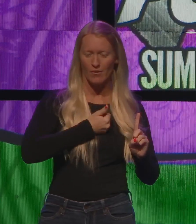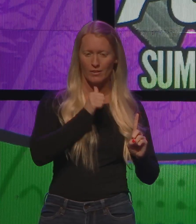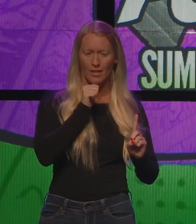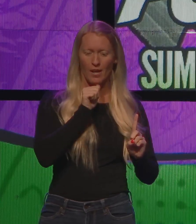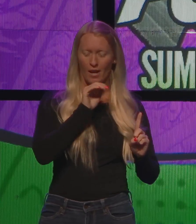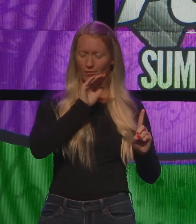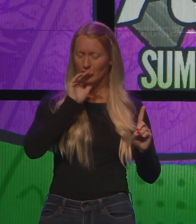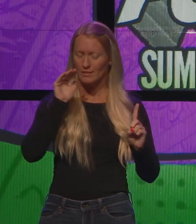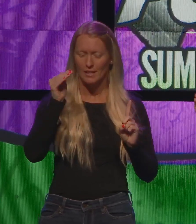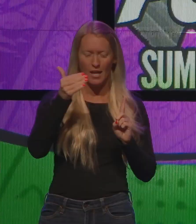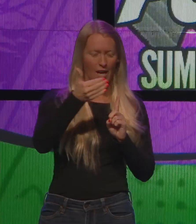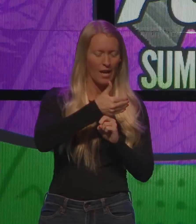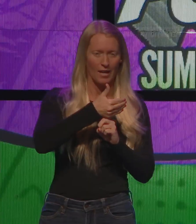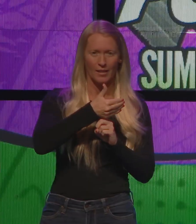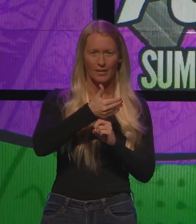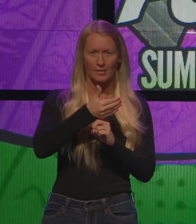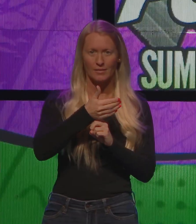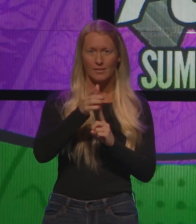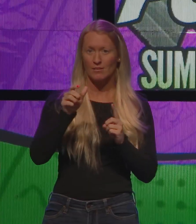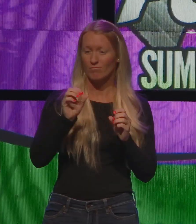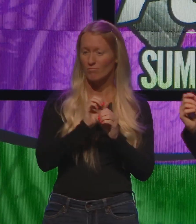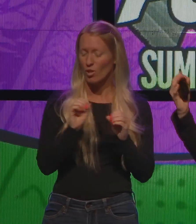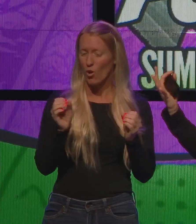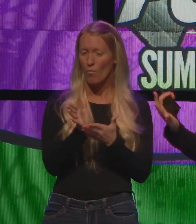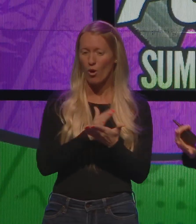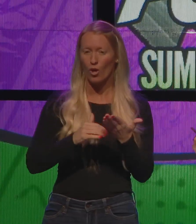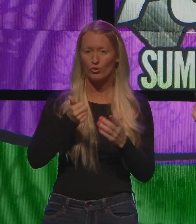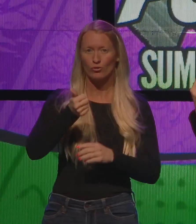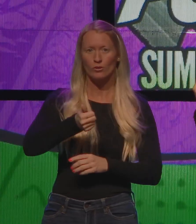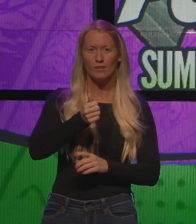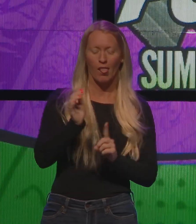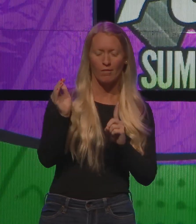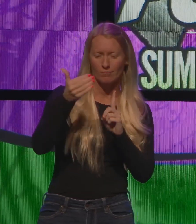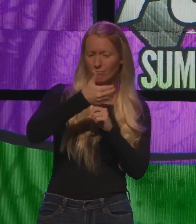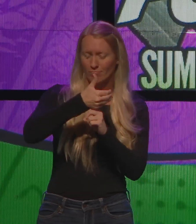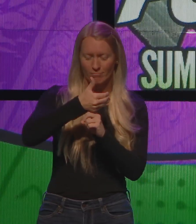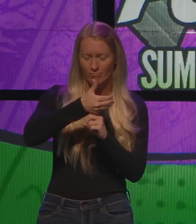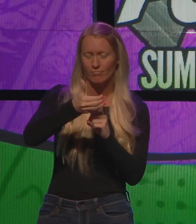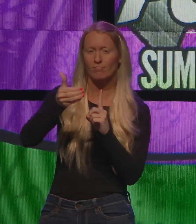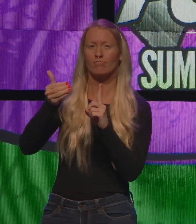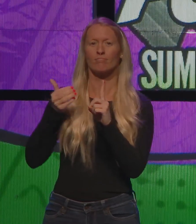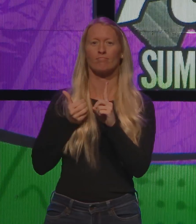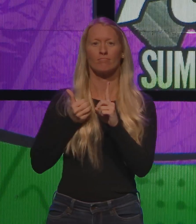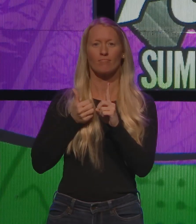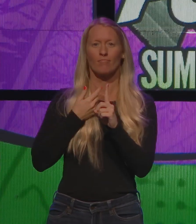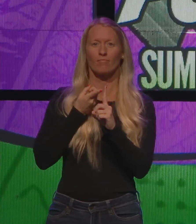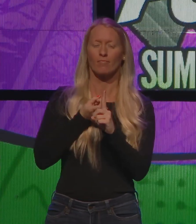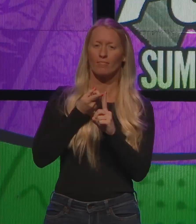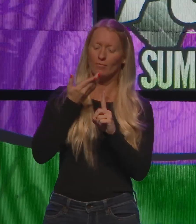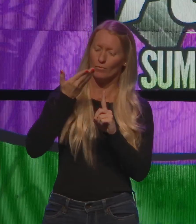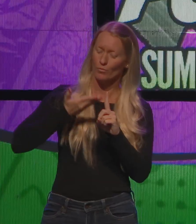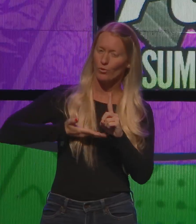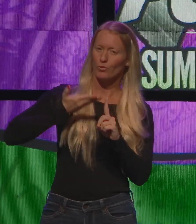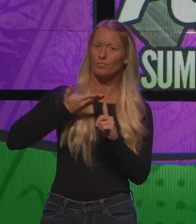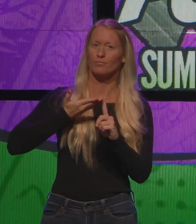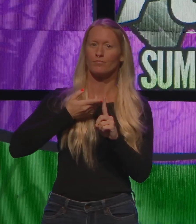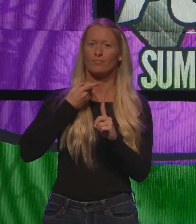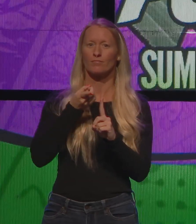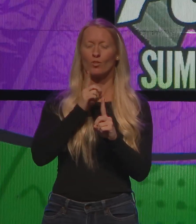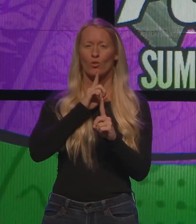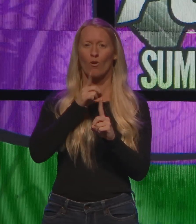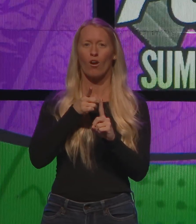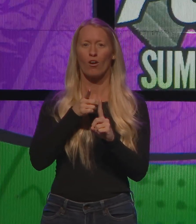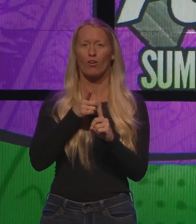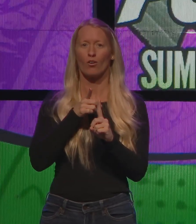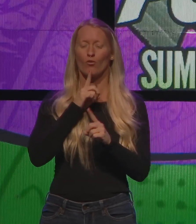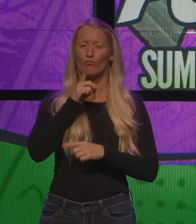hide any parts of yourself, that you can show up and be as you are. And if someone can't stand in the presence of